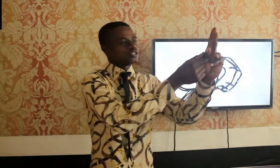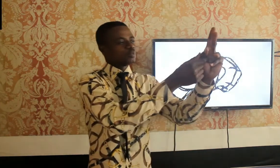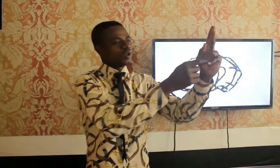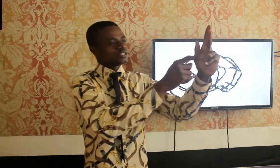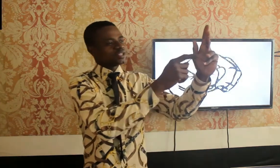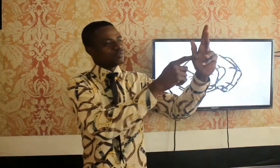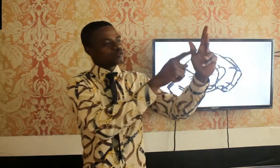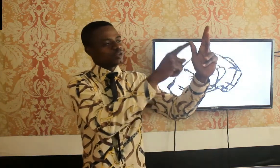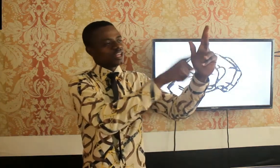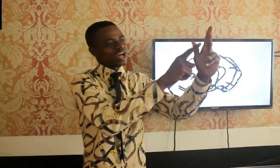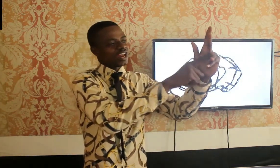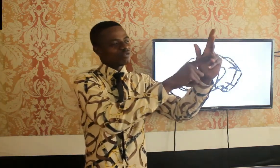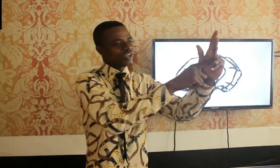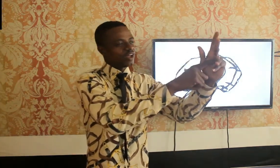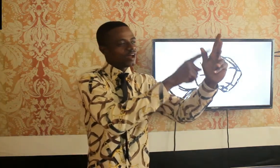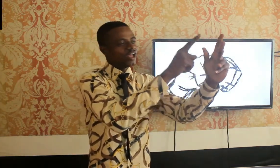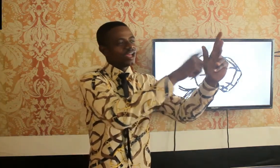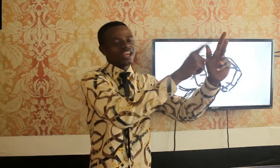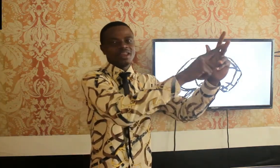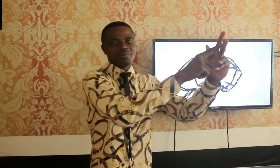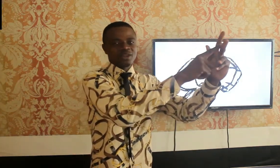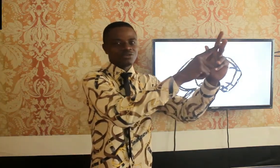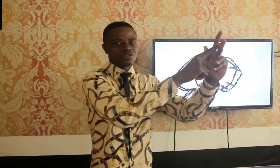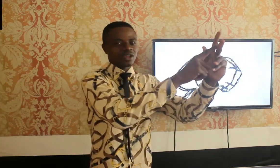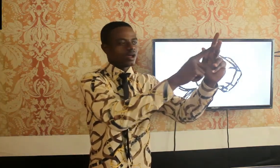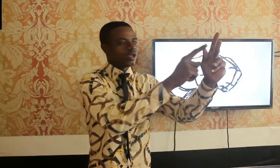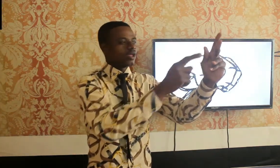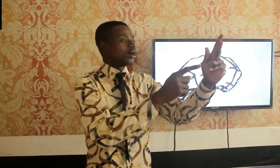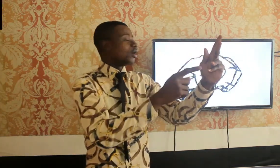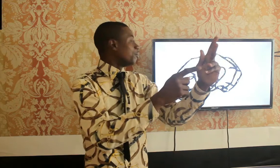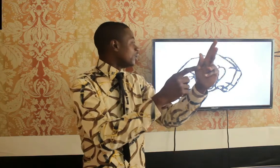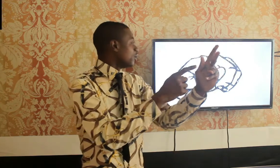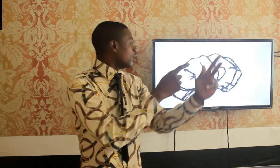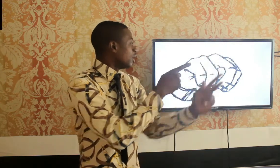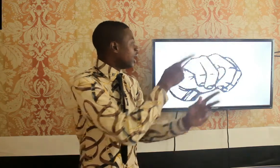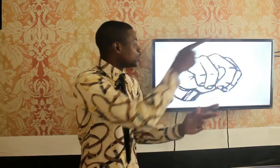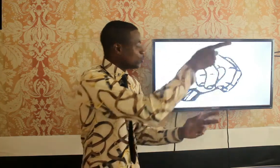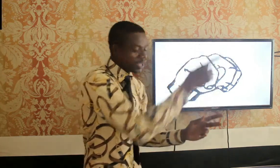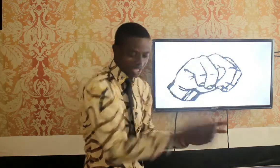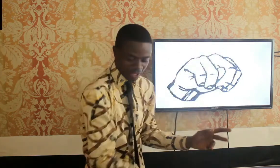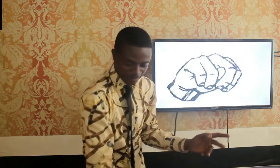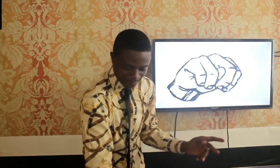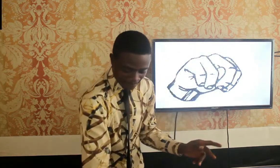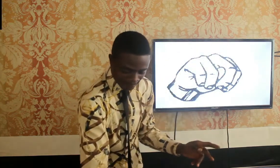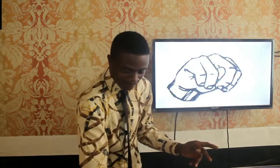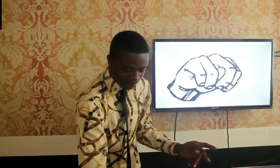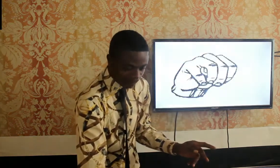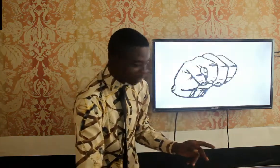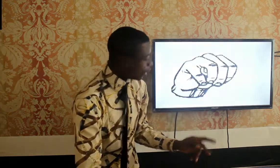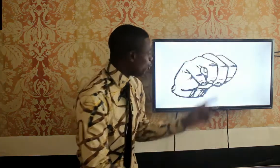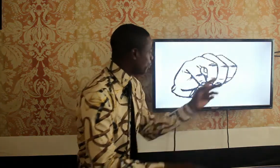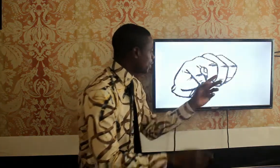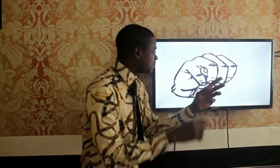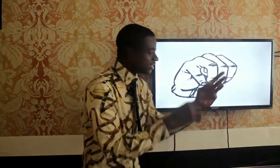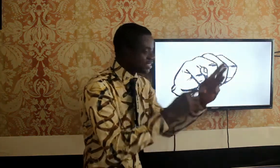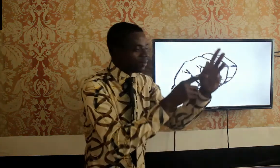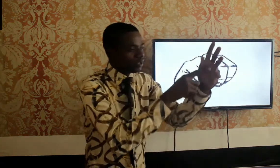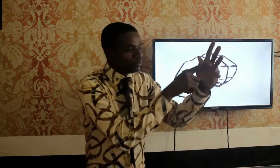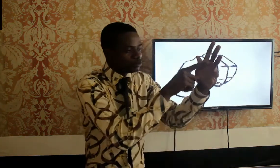is placed in between the other finger and then the middle finger. As with the M, we place the thumb in